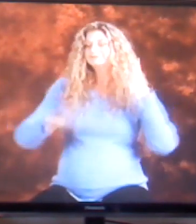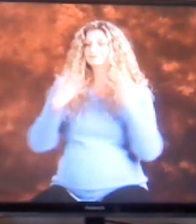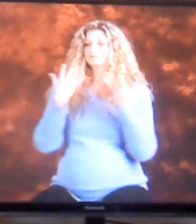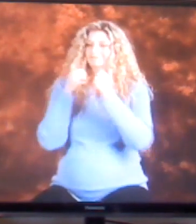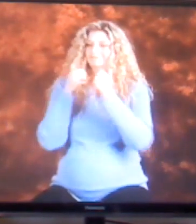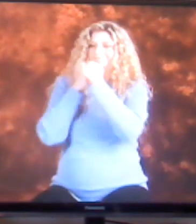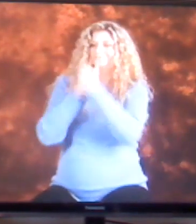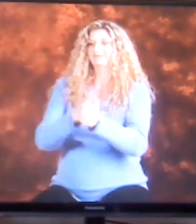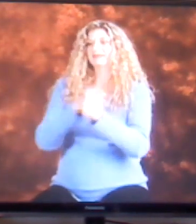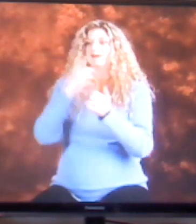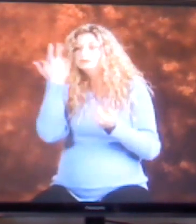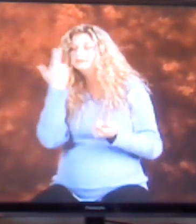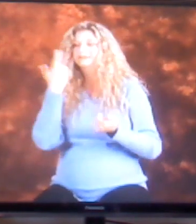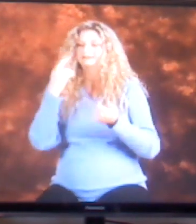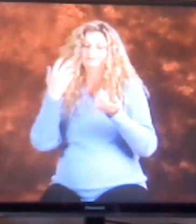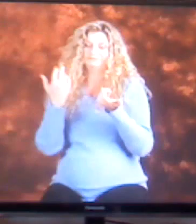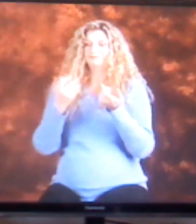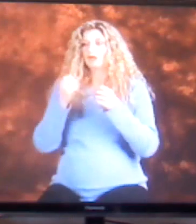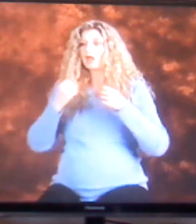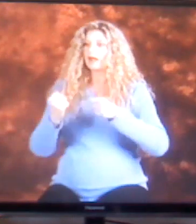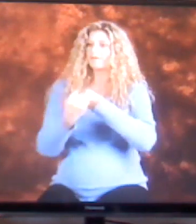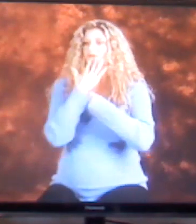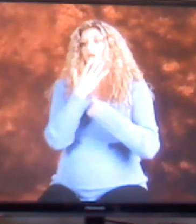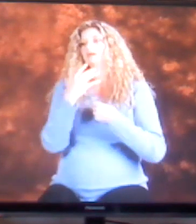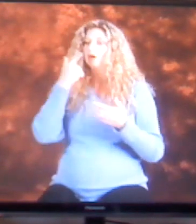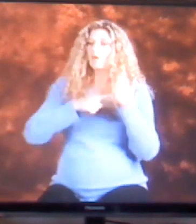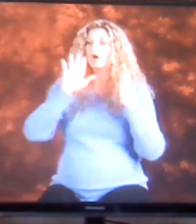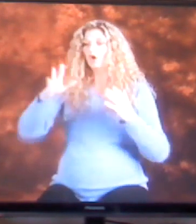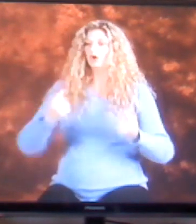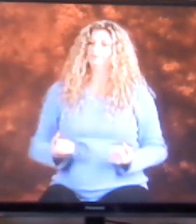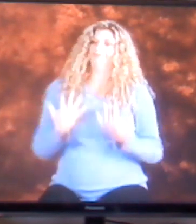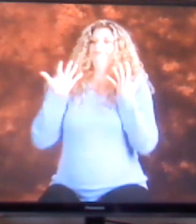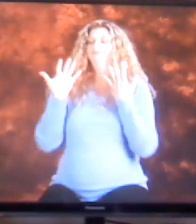Tell me why you're following them or why it's an inspiring piece of work.